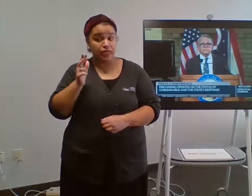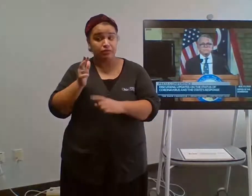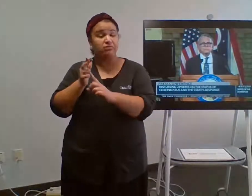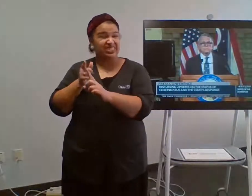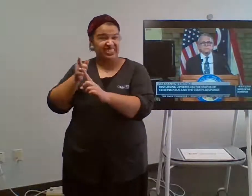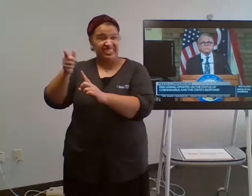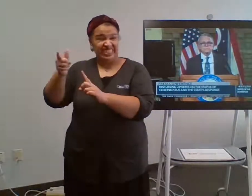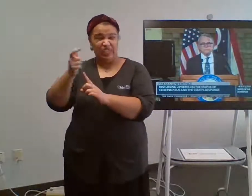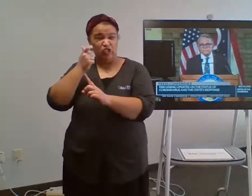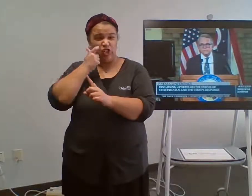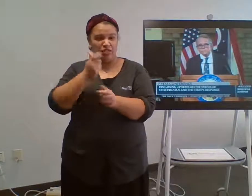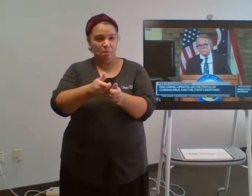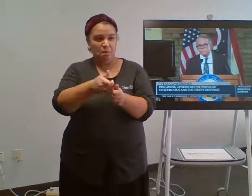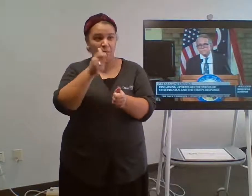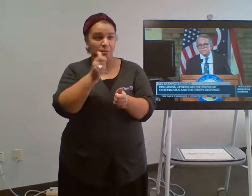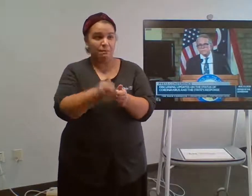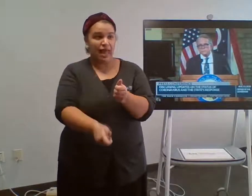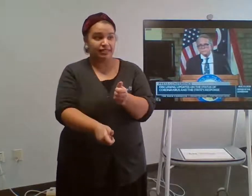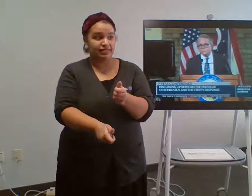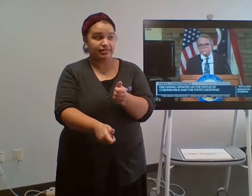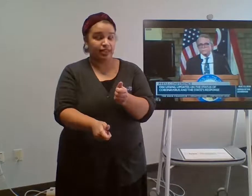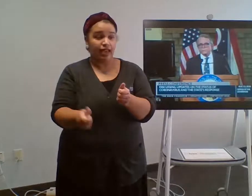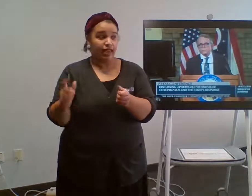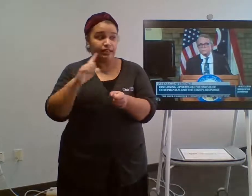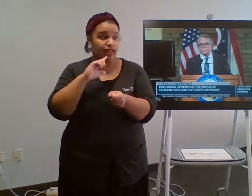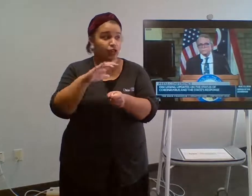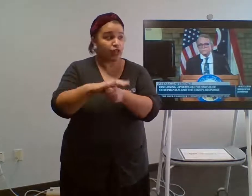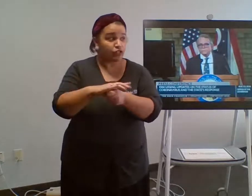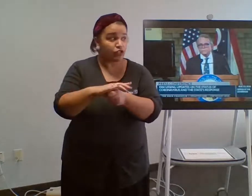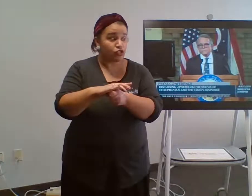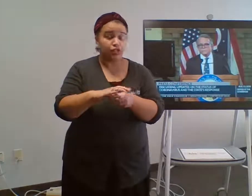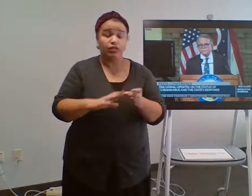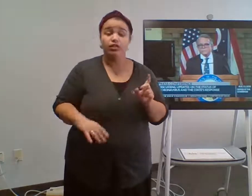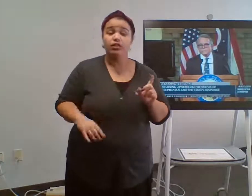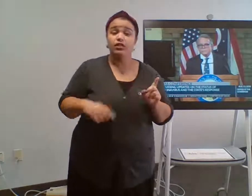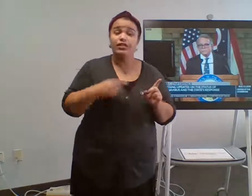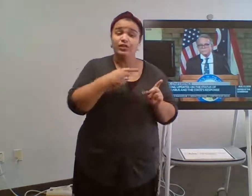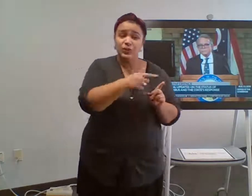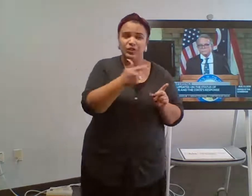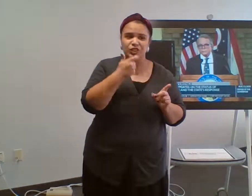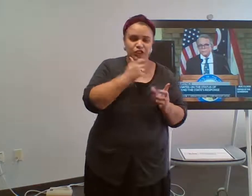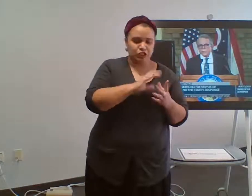Similarly to how you mentioned that you're going to prioritize equity and policing to the General Assembly.